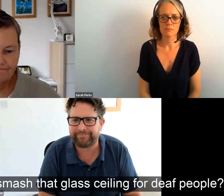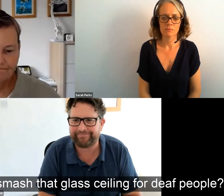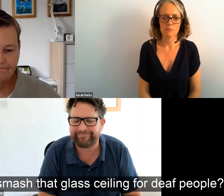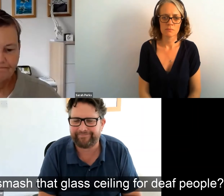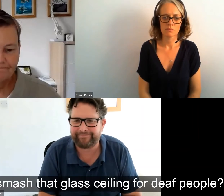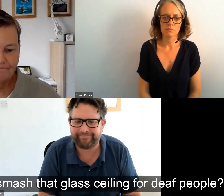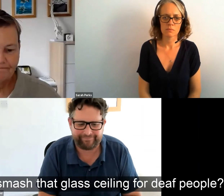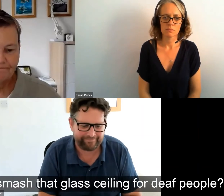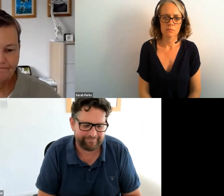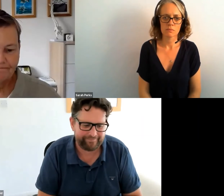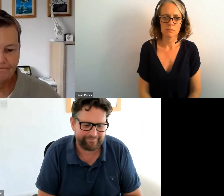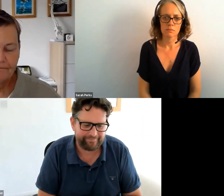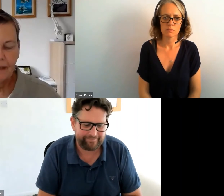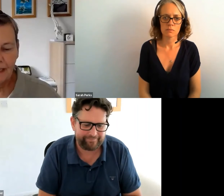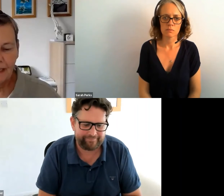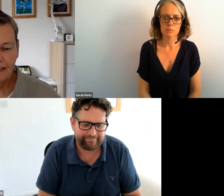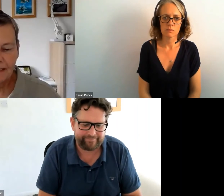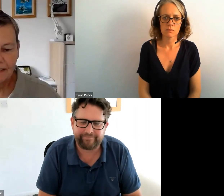deaf people?